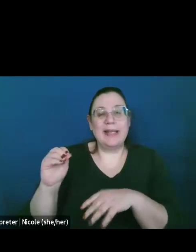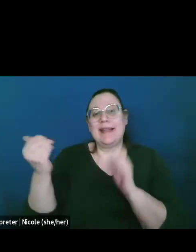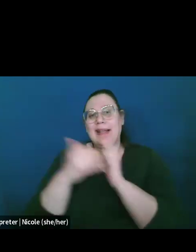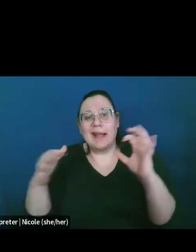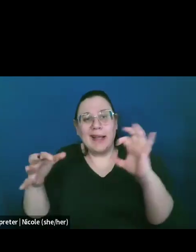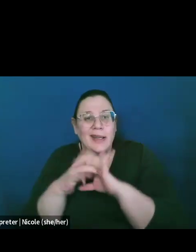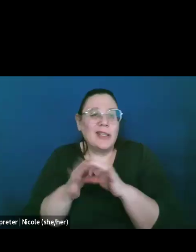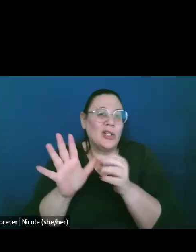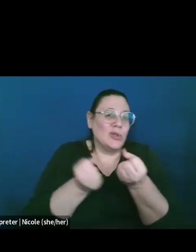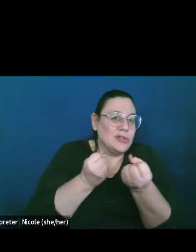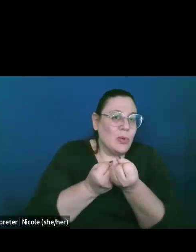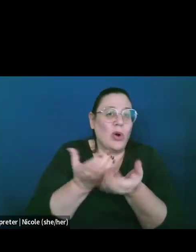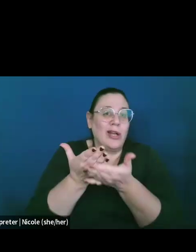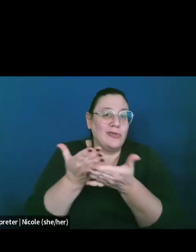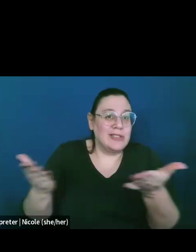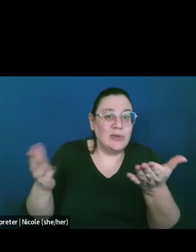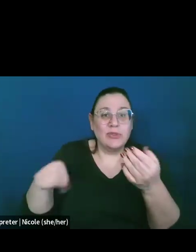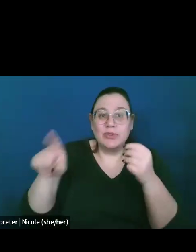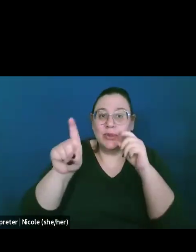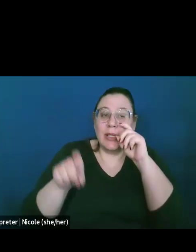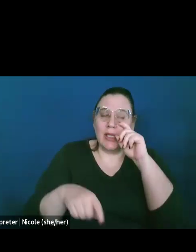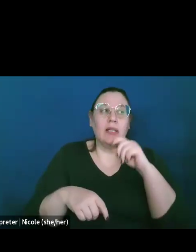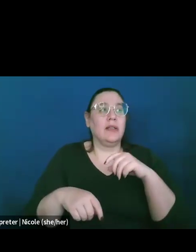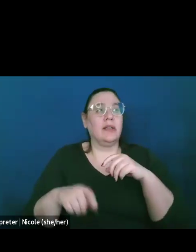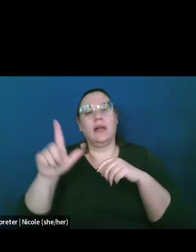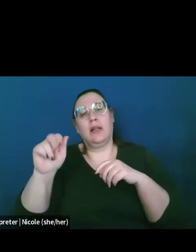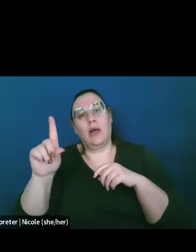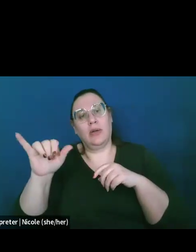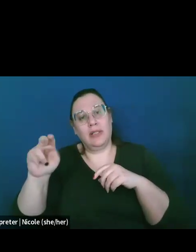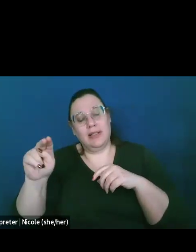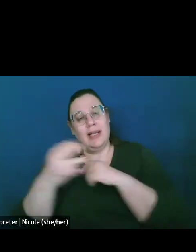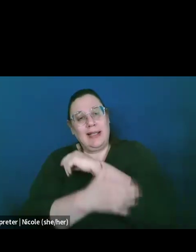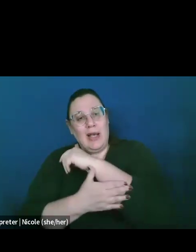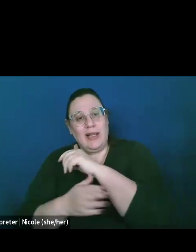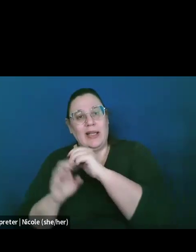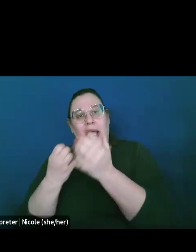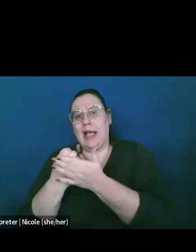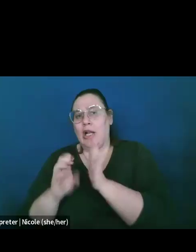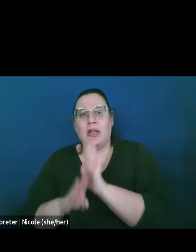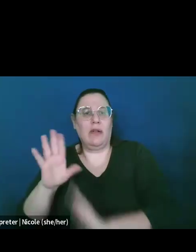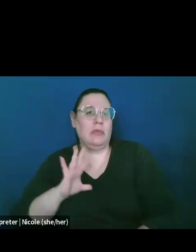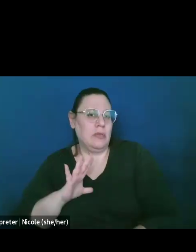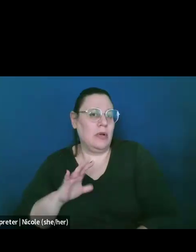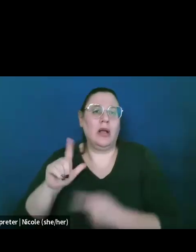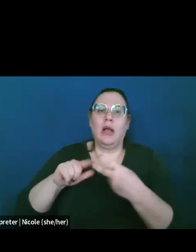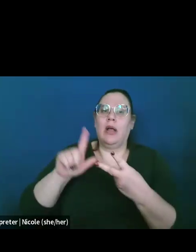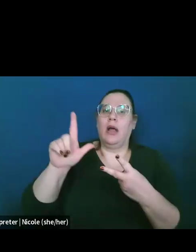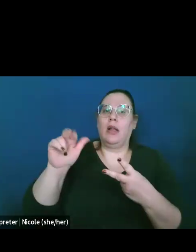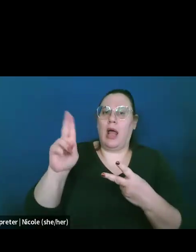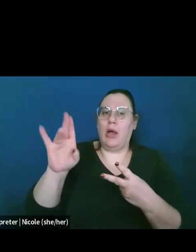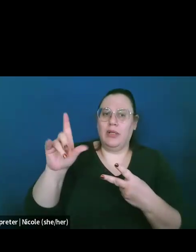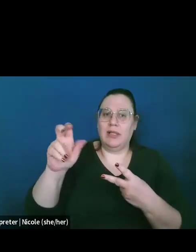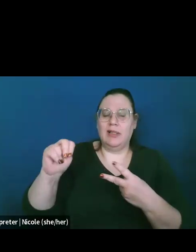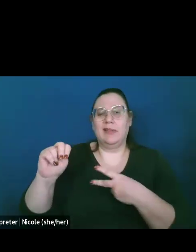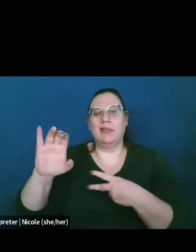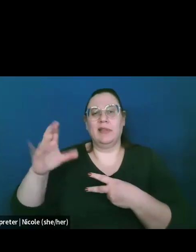and resources that you need. So Loudoun County Economic Development has been wonderful. Loudoun Chamber of Commerce, just kind of